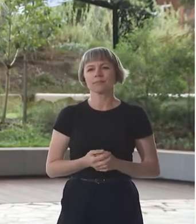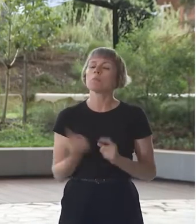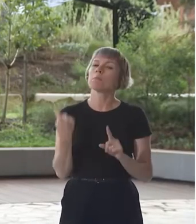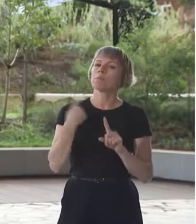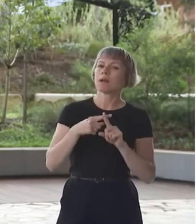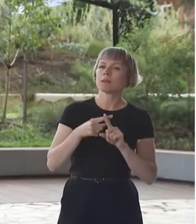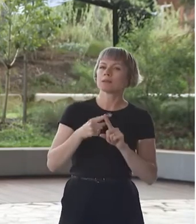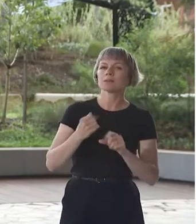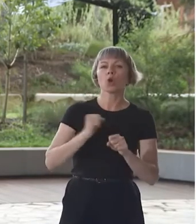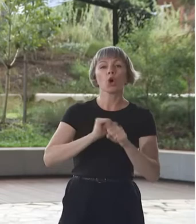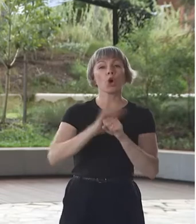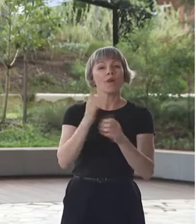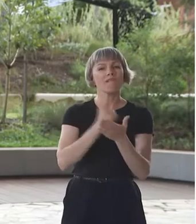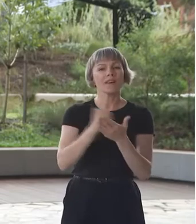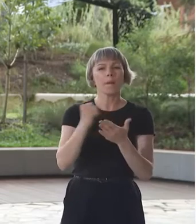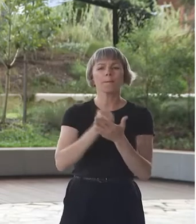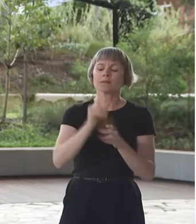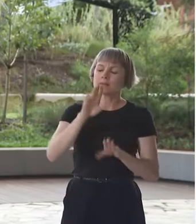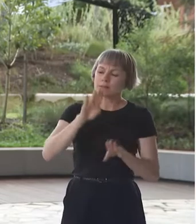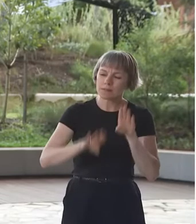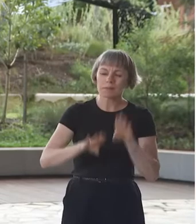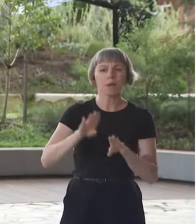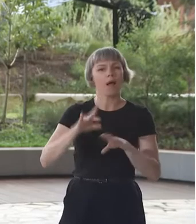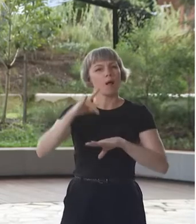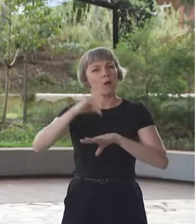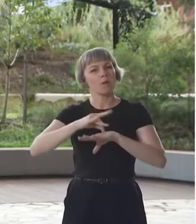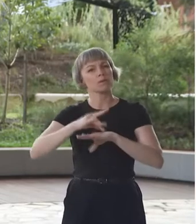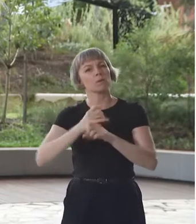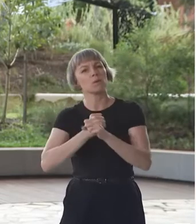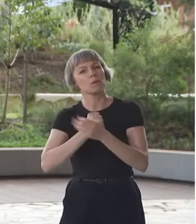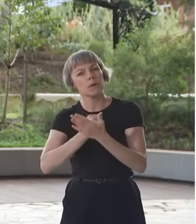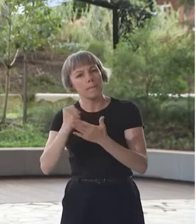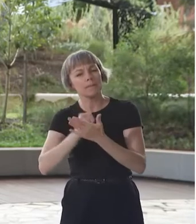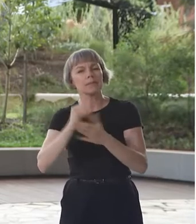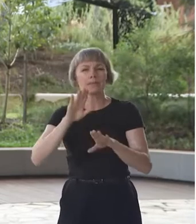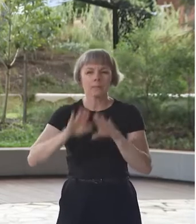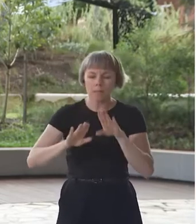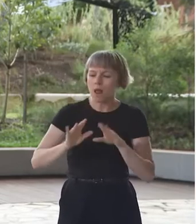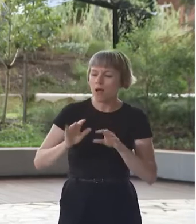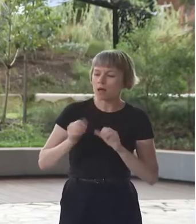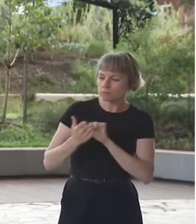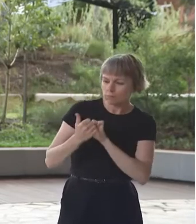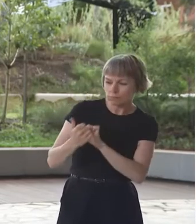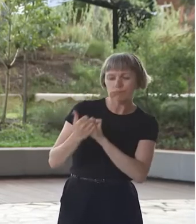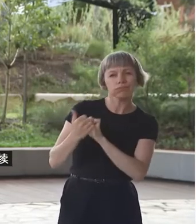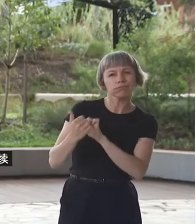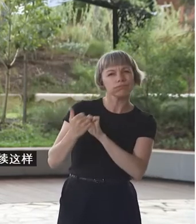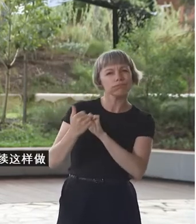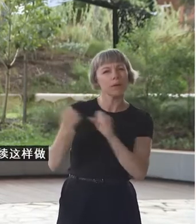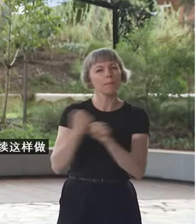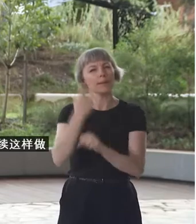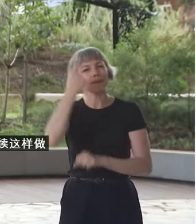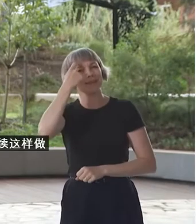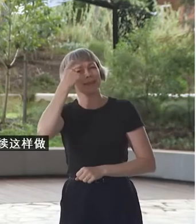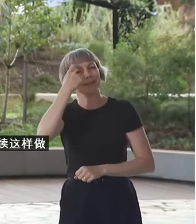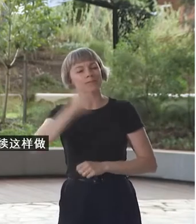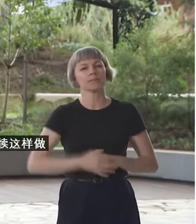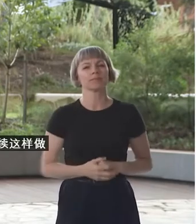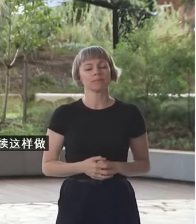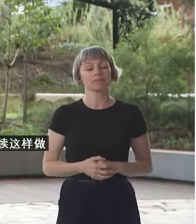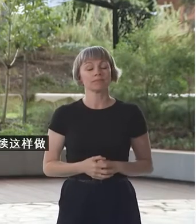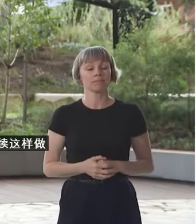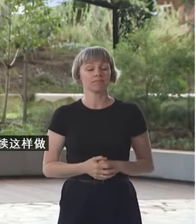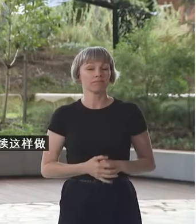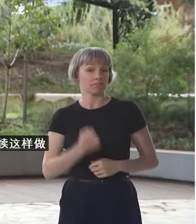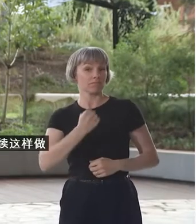circumstances and have the same philosophical approach to getting kids back in the classroom, I think it makes perfect sense. And I'll continue to do that as Premier,